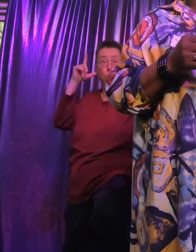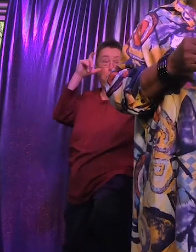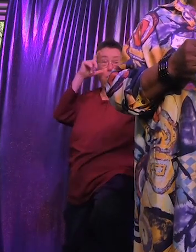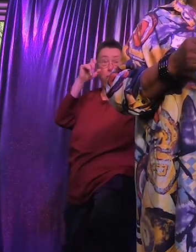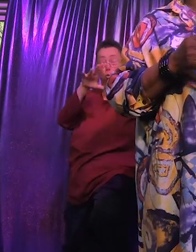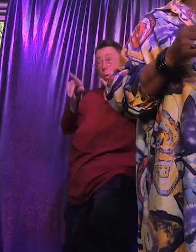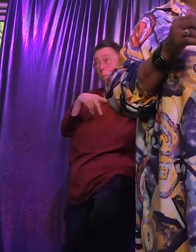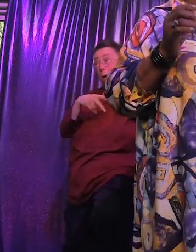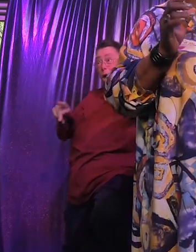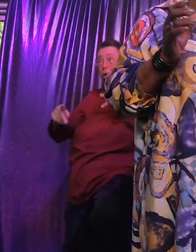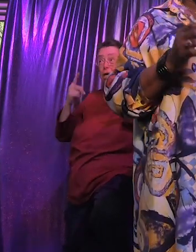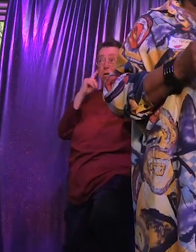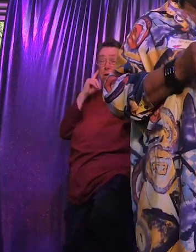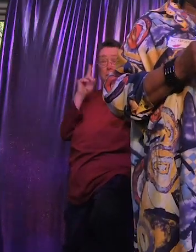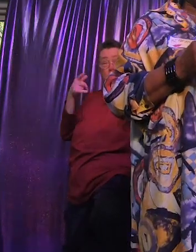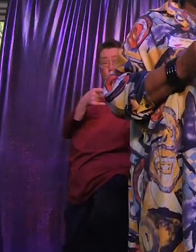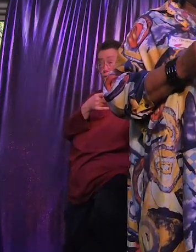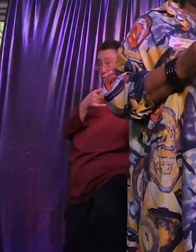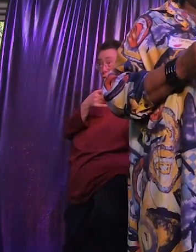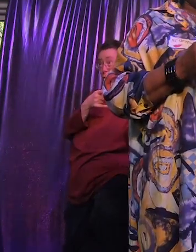and if you could take pictures of me.